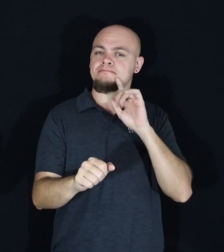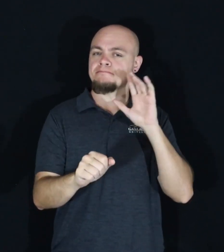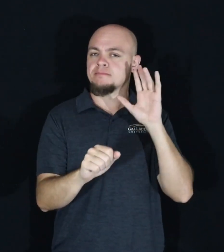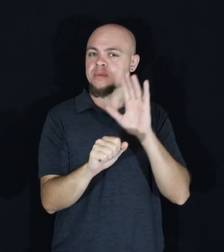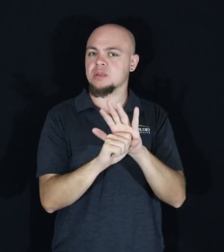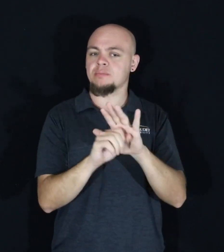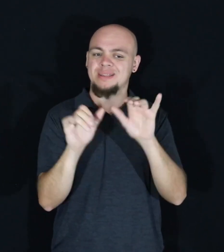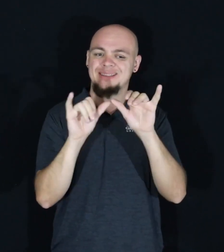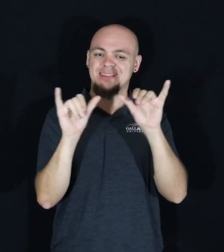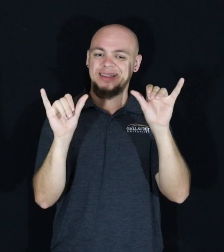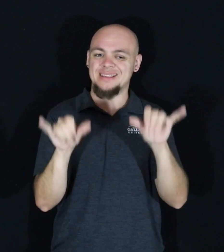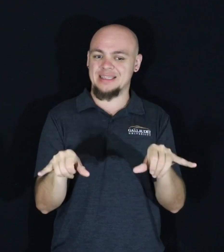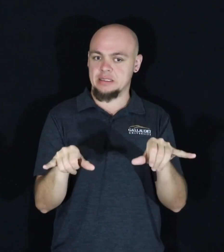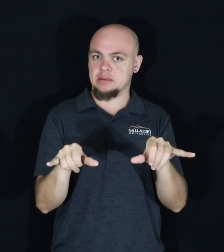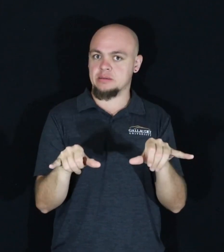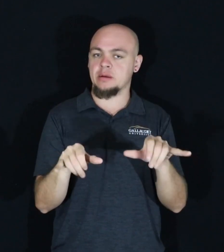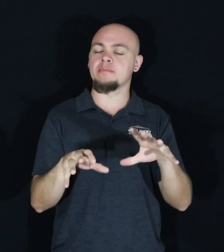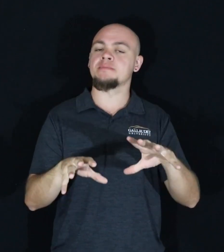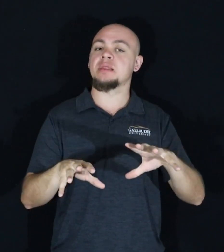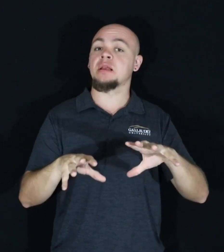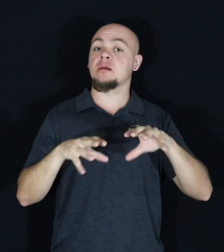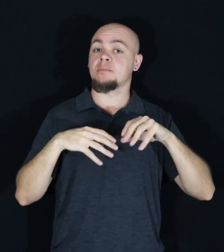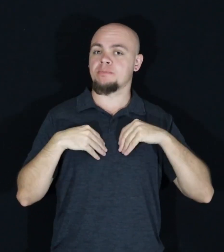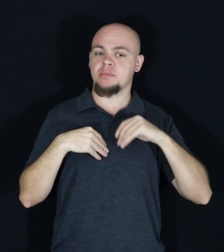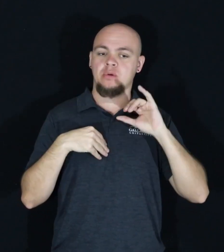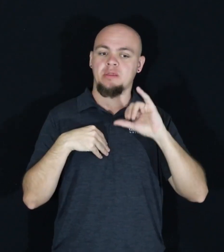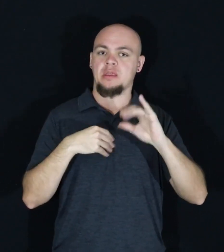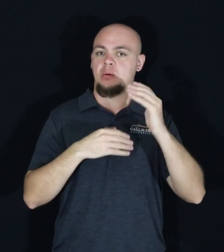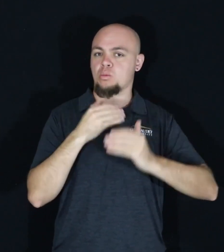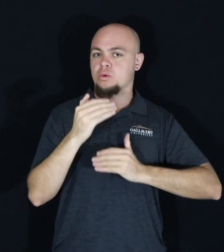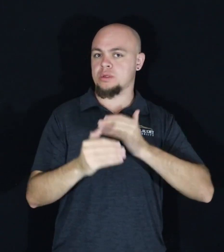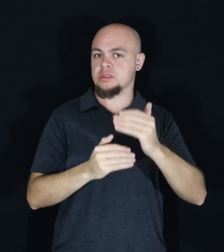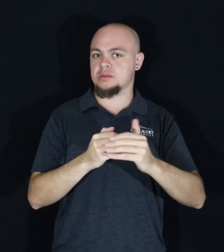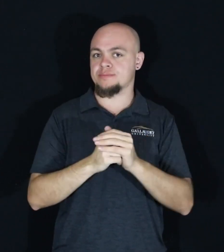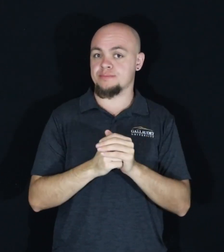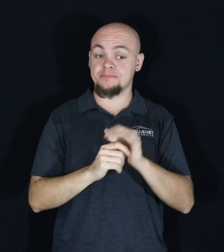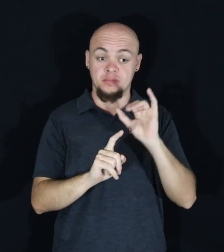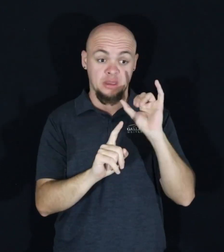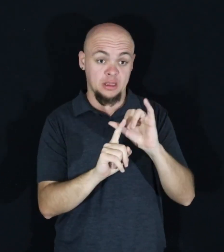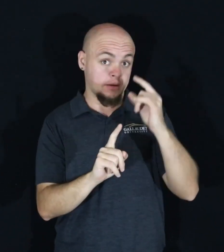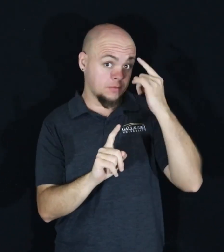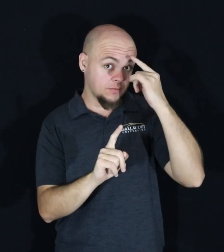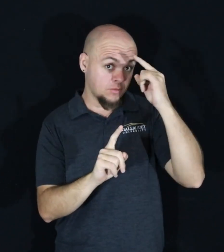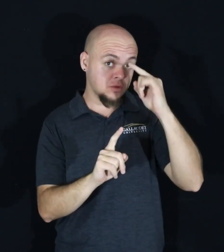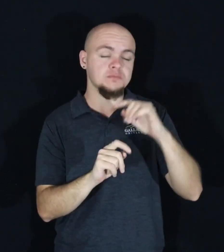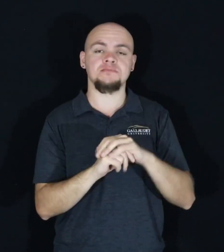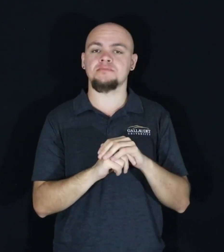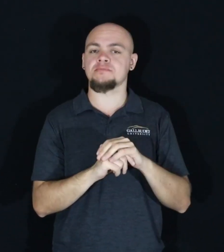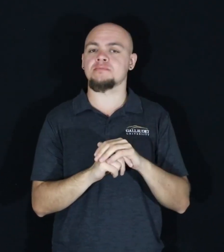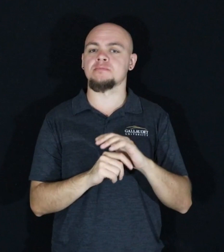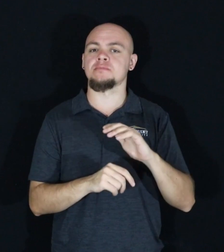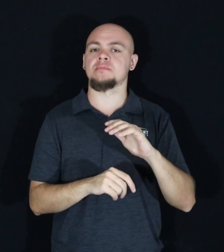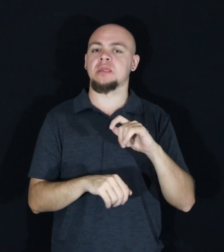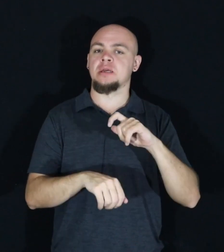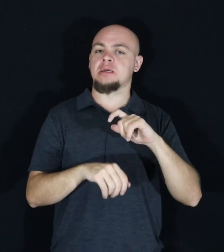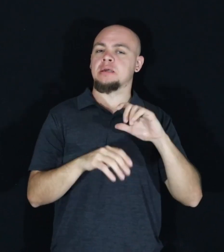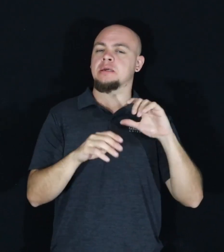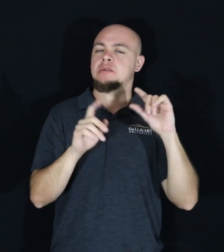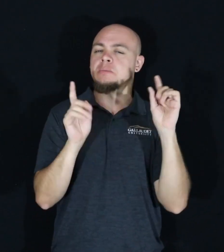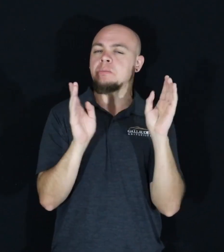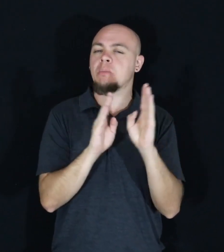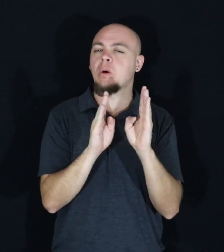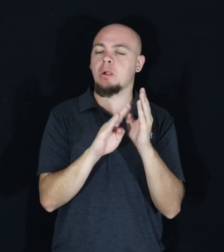the system and embrace the process. That way, I'll commit to making tiny